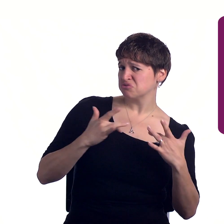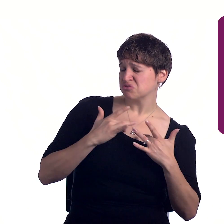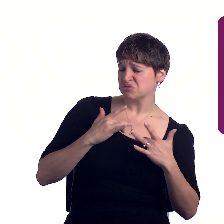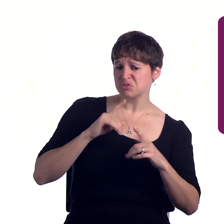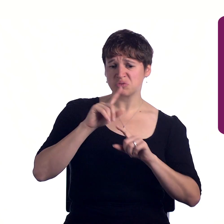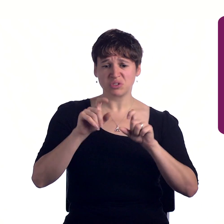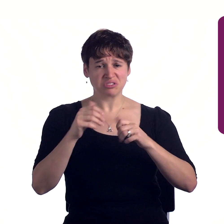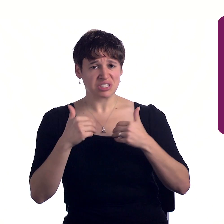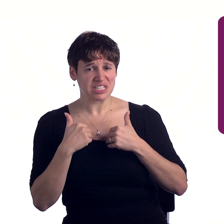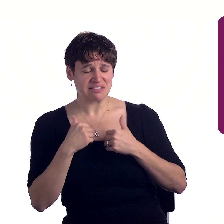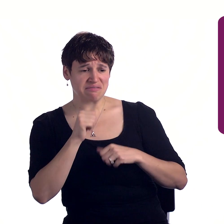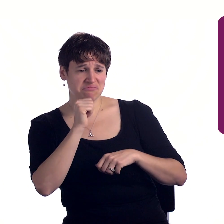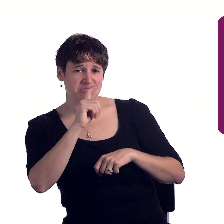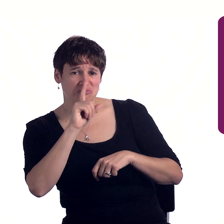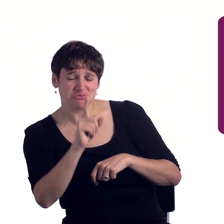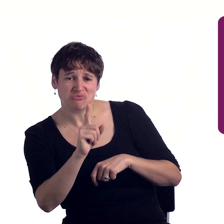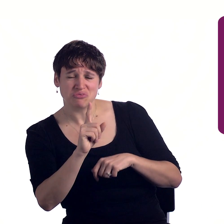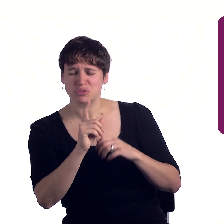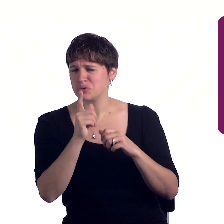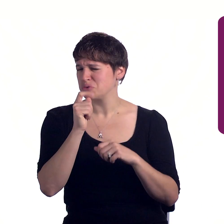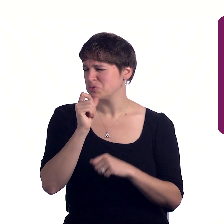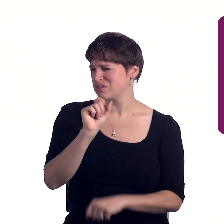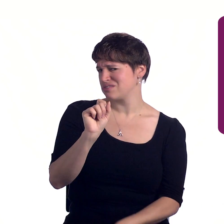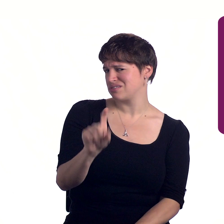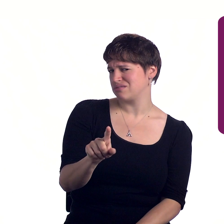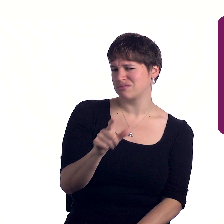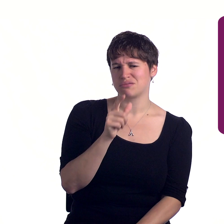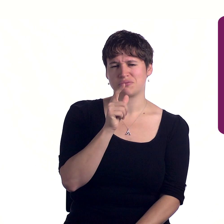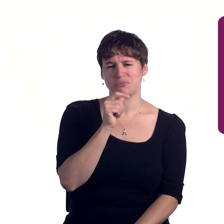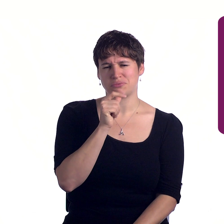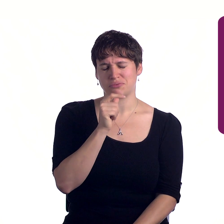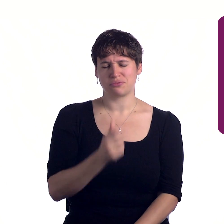Who do I ask or go to if I have questions or concerns?